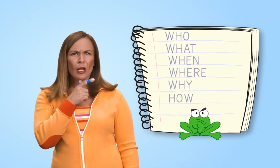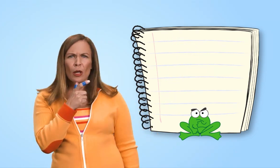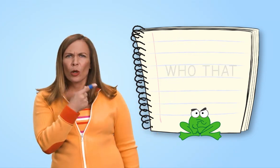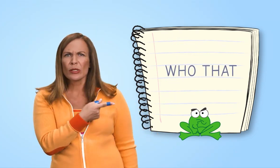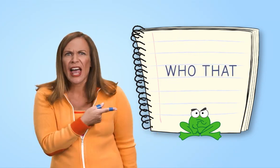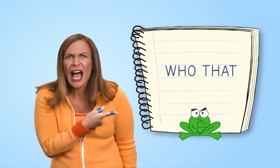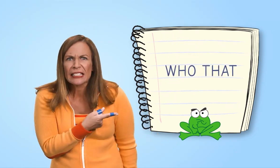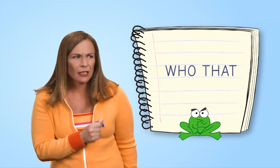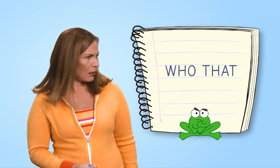Hoot that.